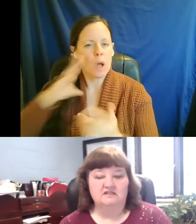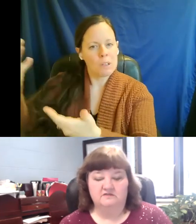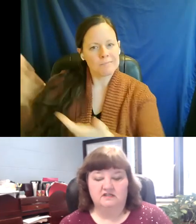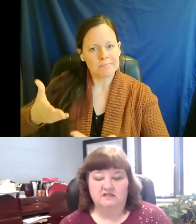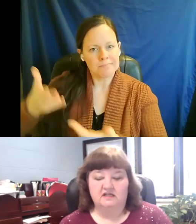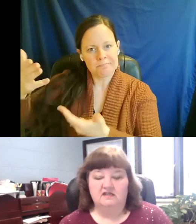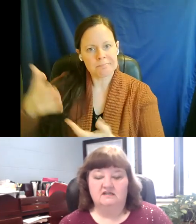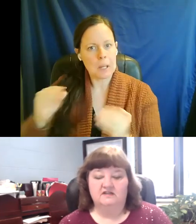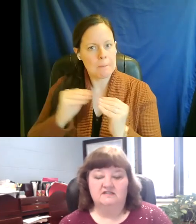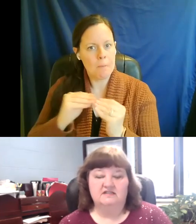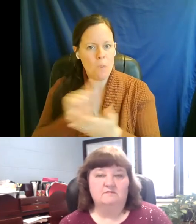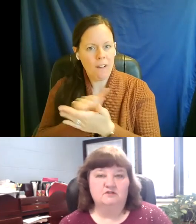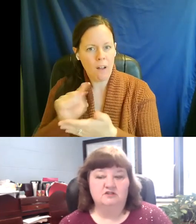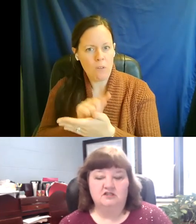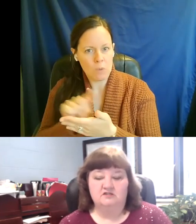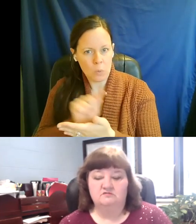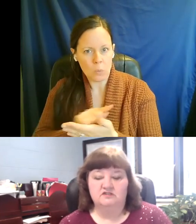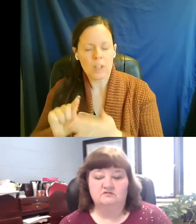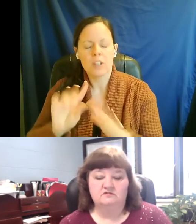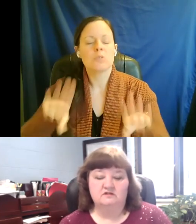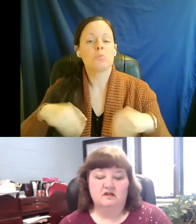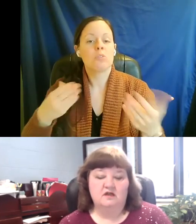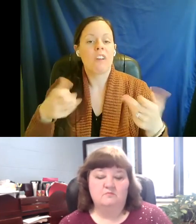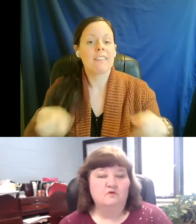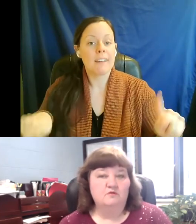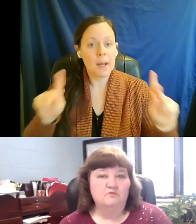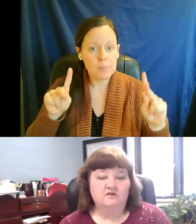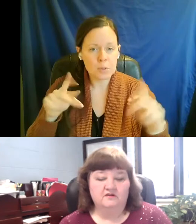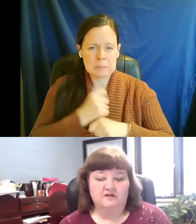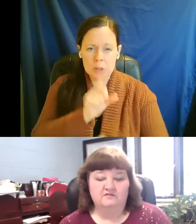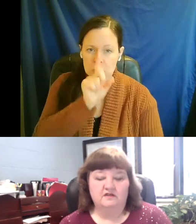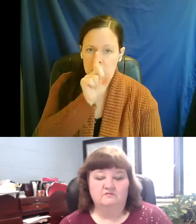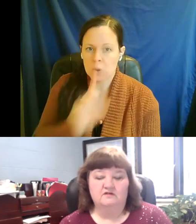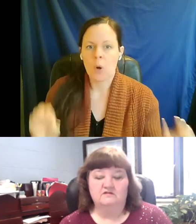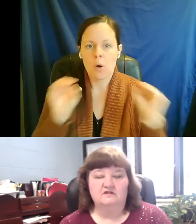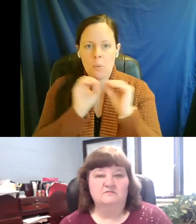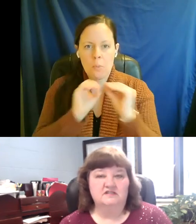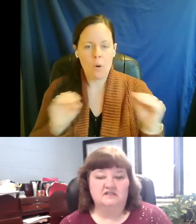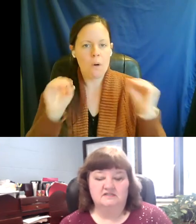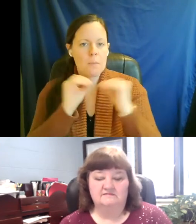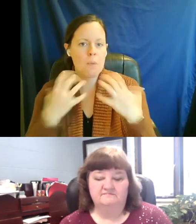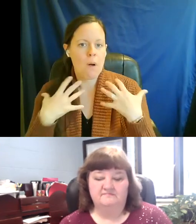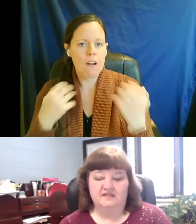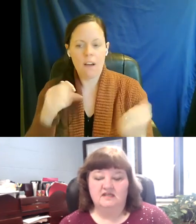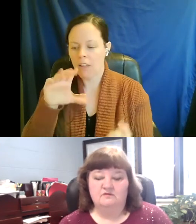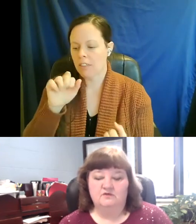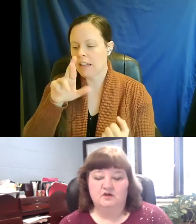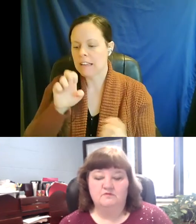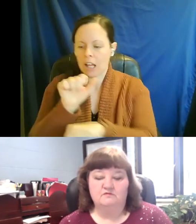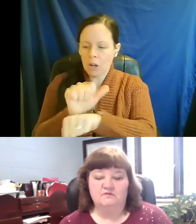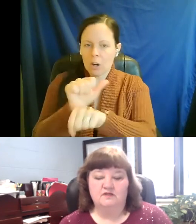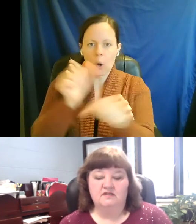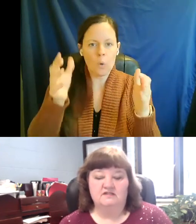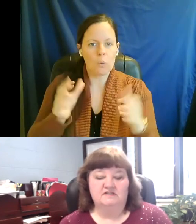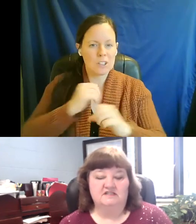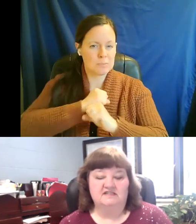community each week, giving us the opportunity to ensure more and more of our healthcare workers are protected. We hope